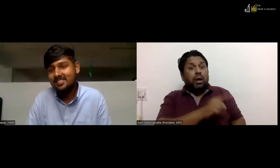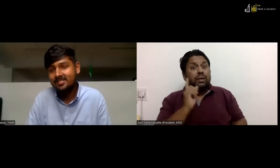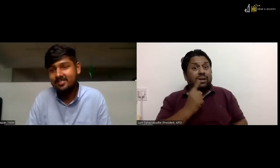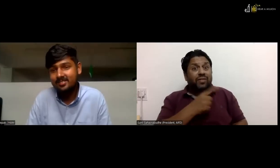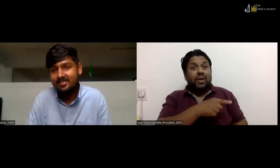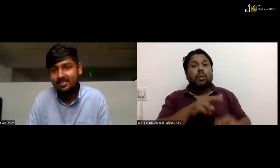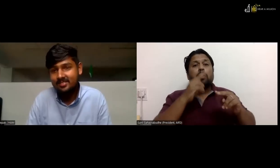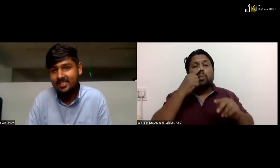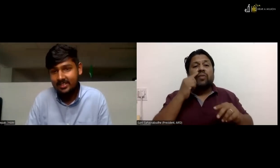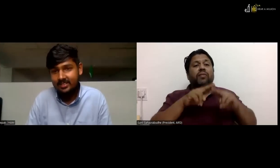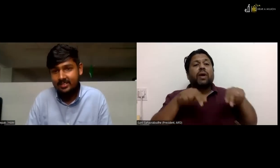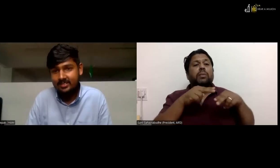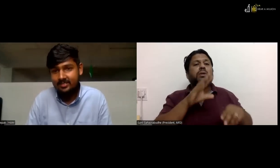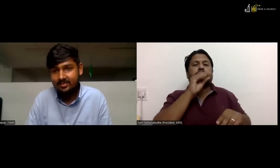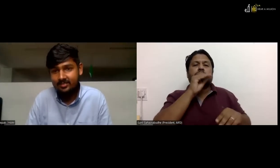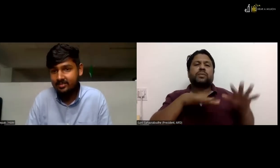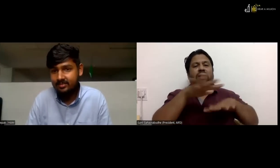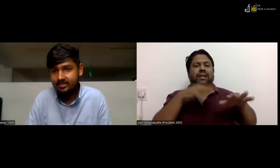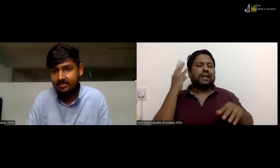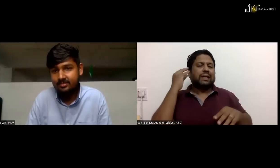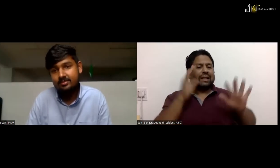communication into the sign language. But